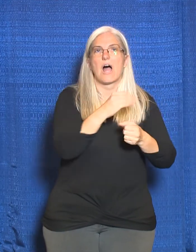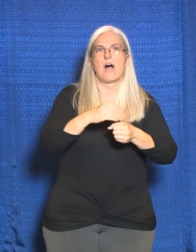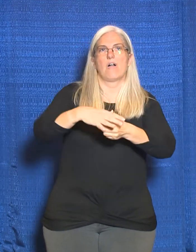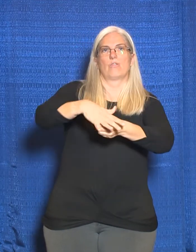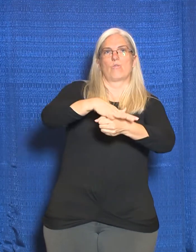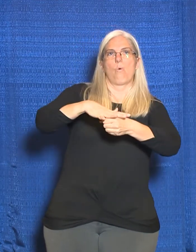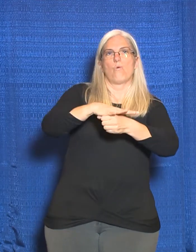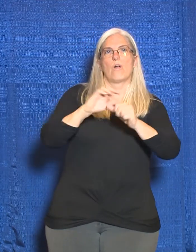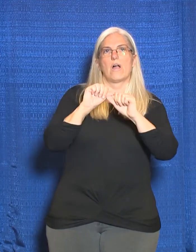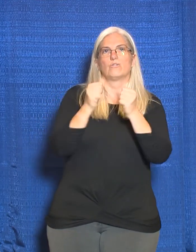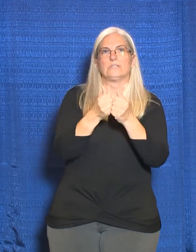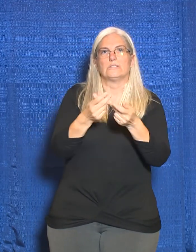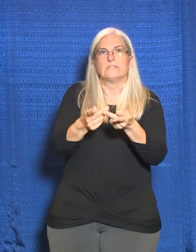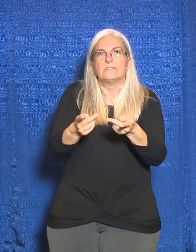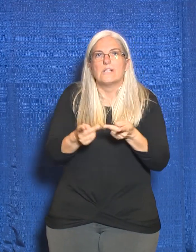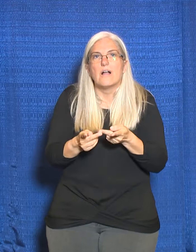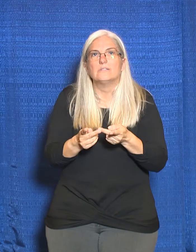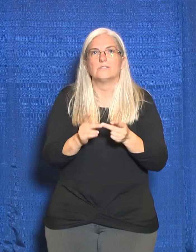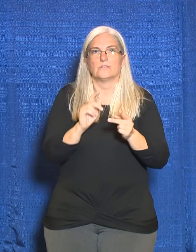the NVRA.